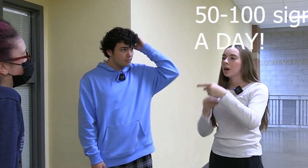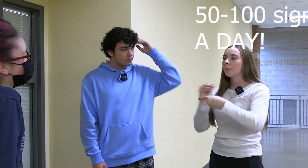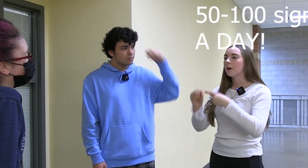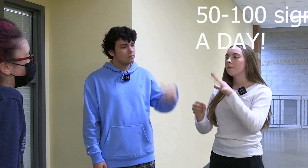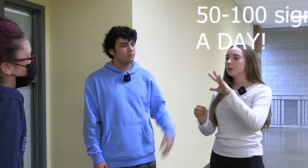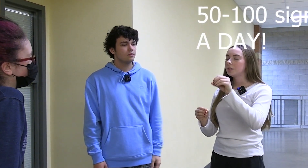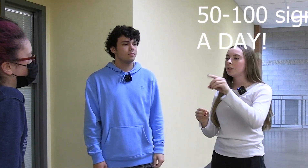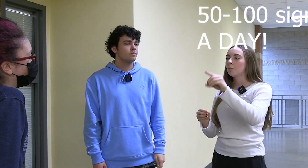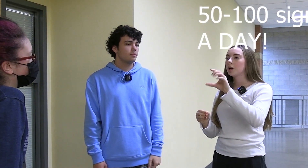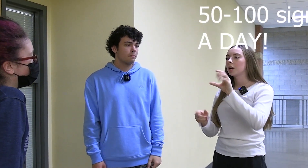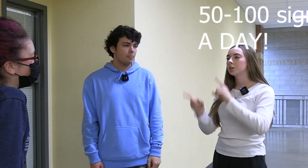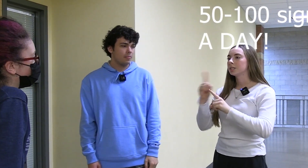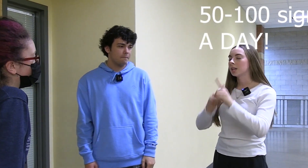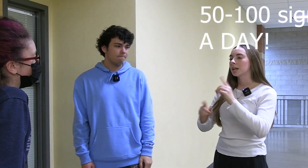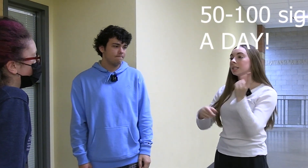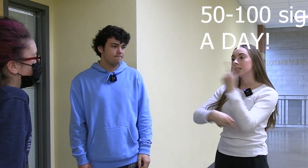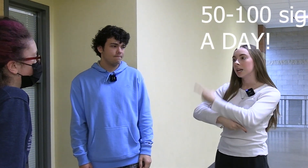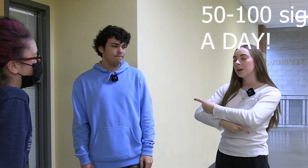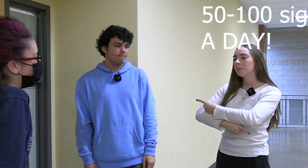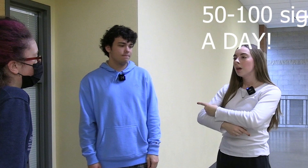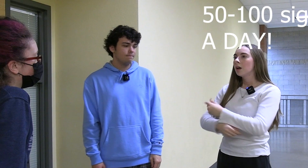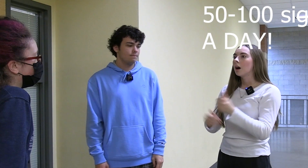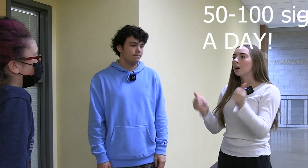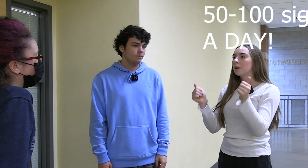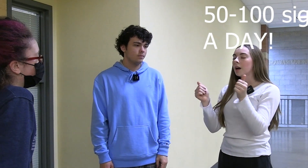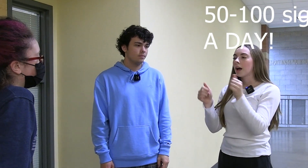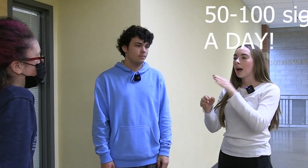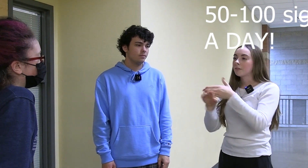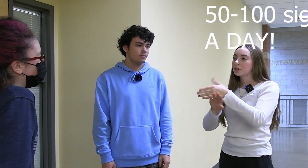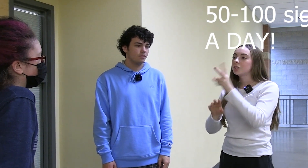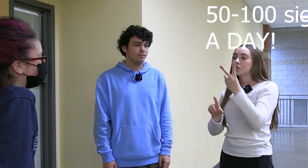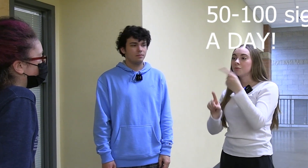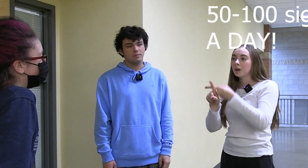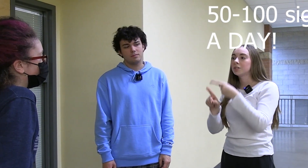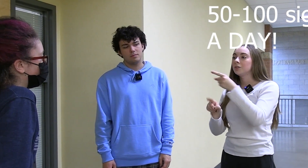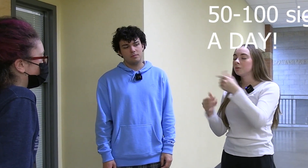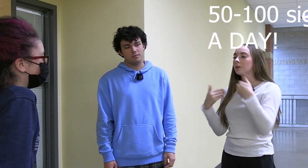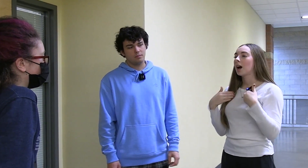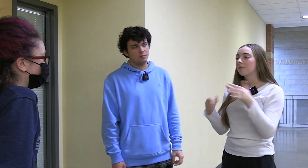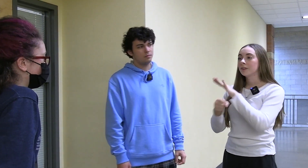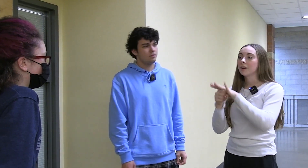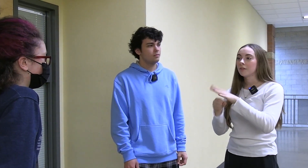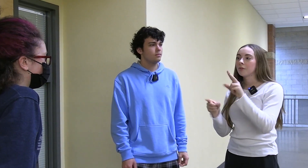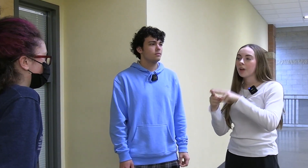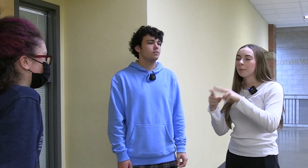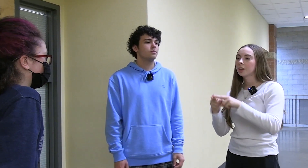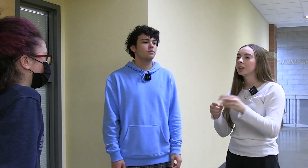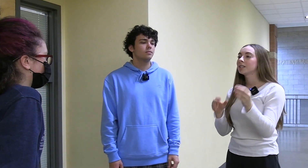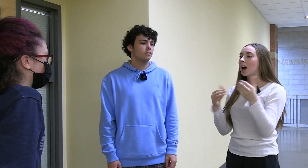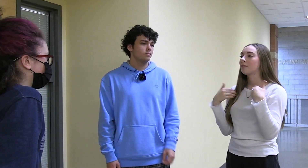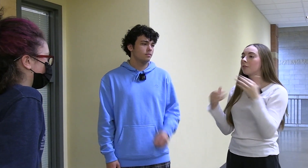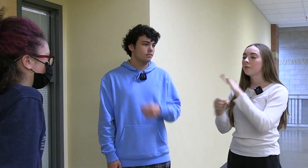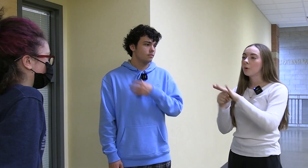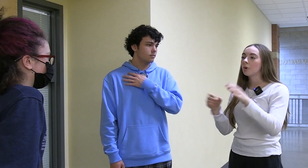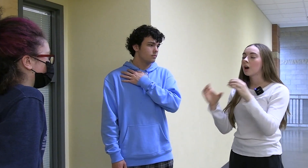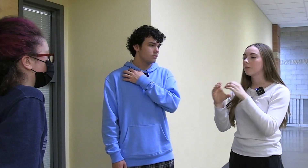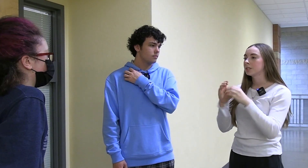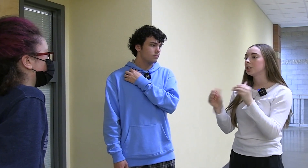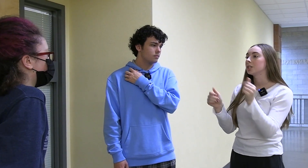about 50 to 100 signs a day after two months you will have enough vocabulary to have a full conversation